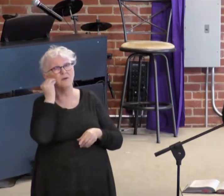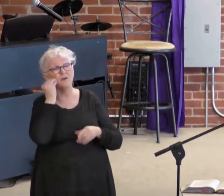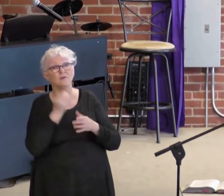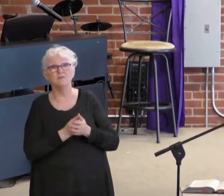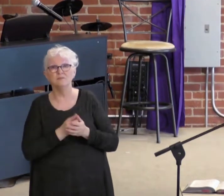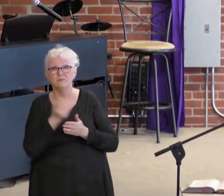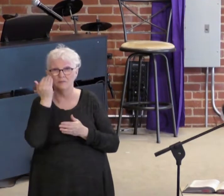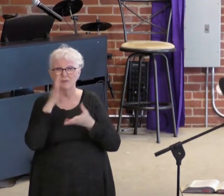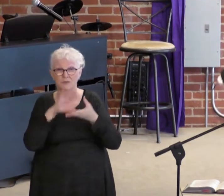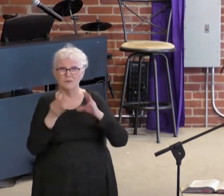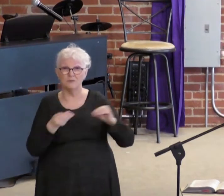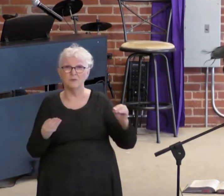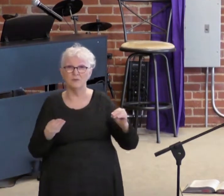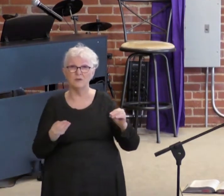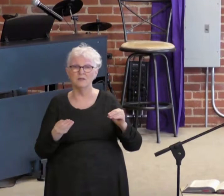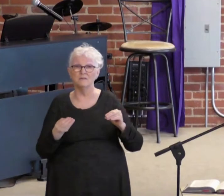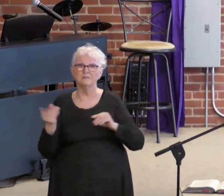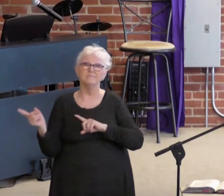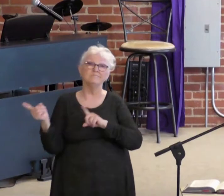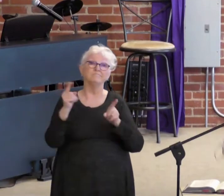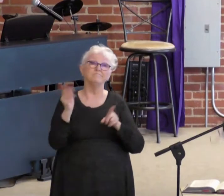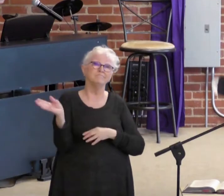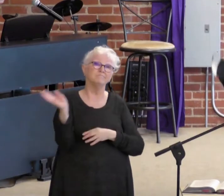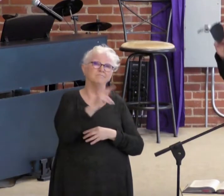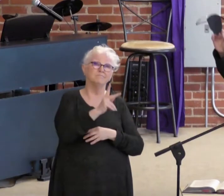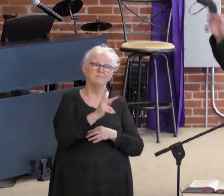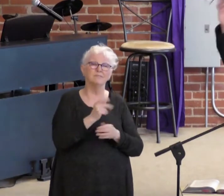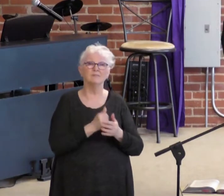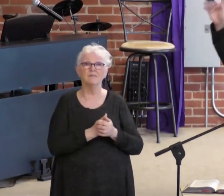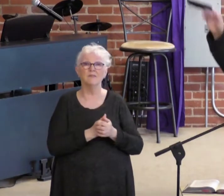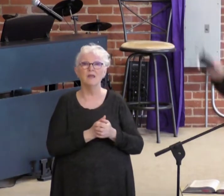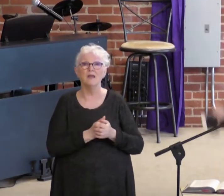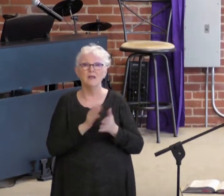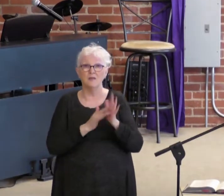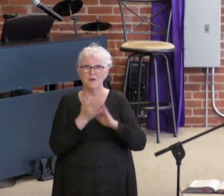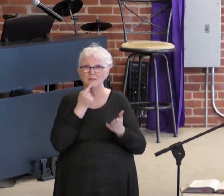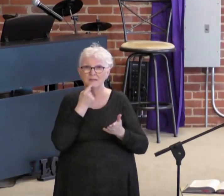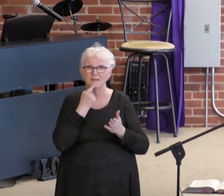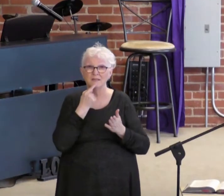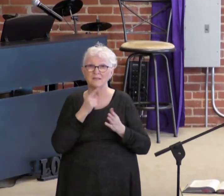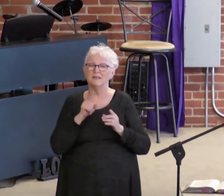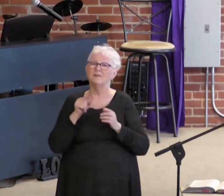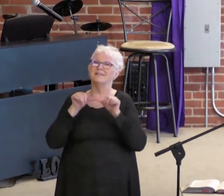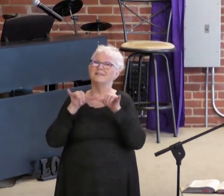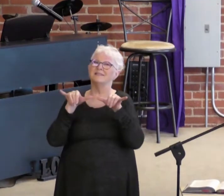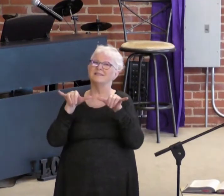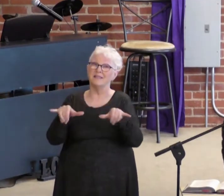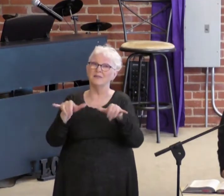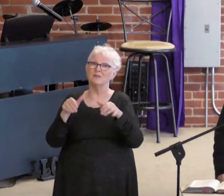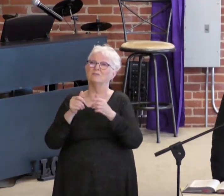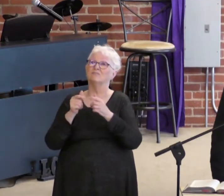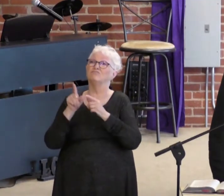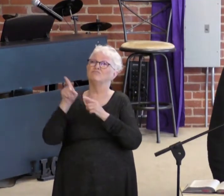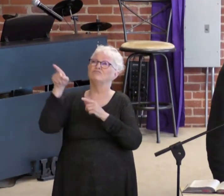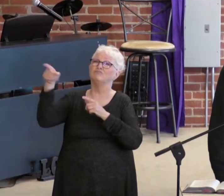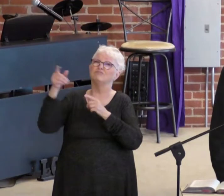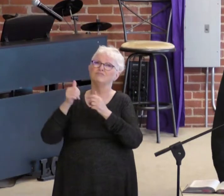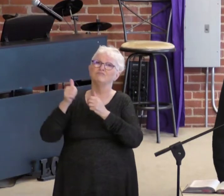way back home, but the Bible says while he was a long way off, maybe he was